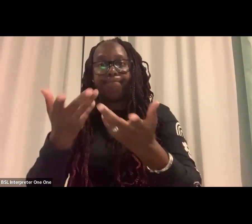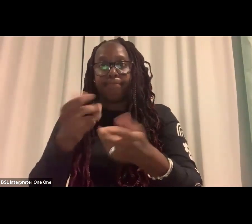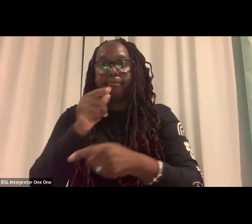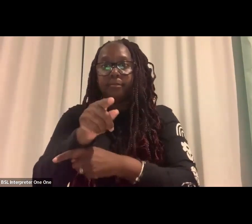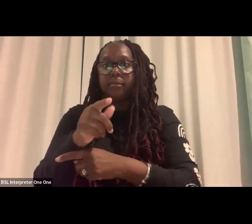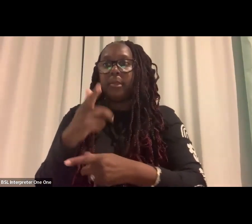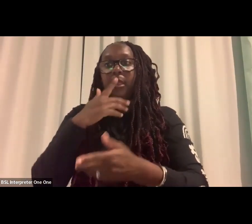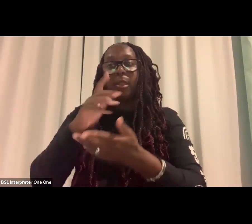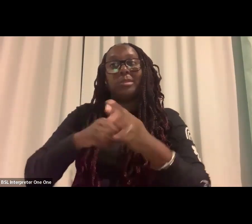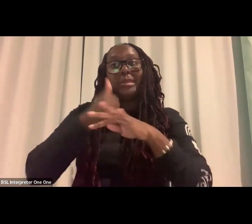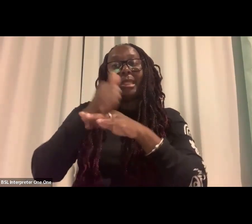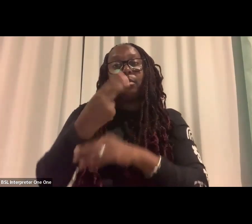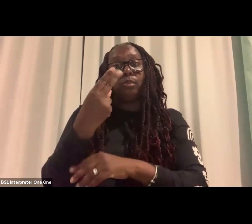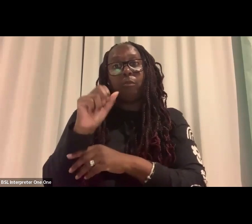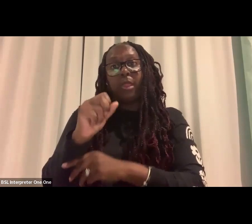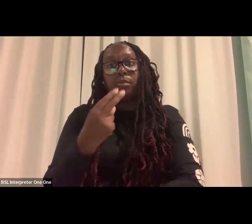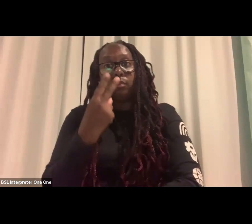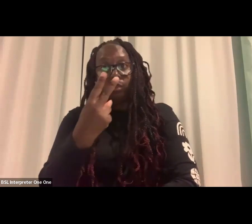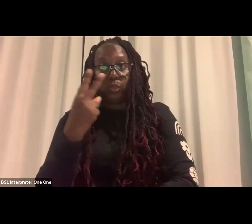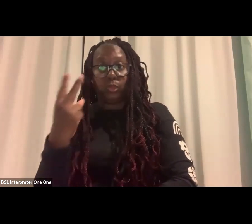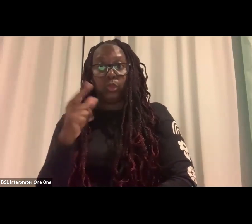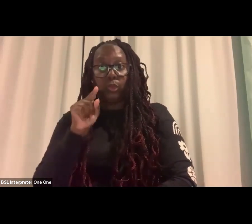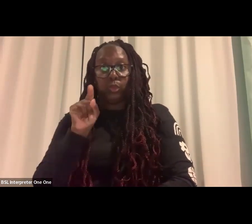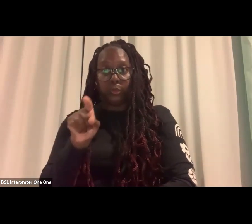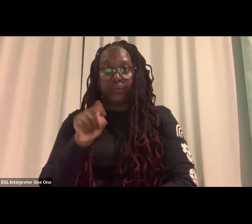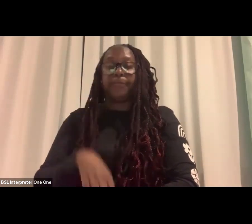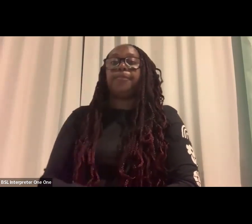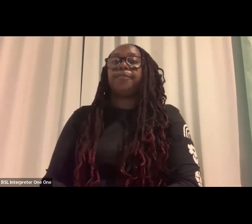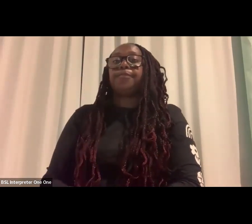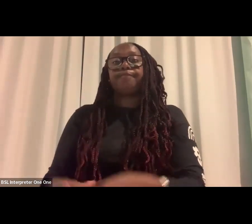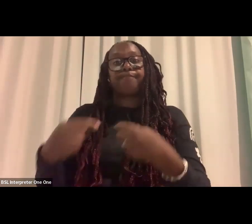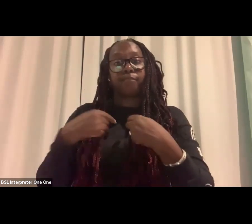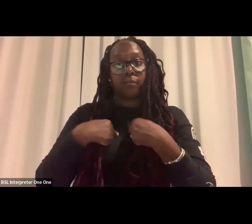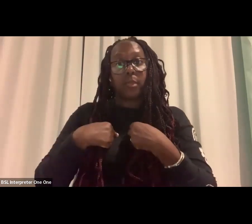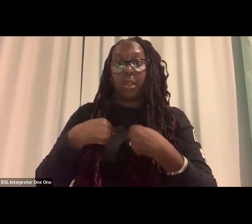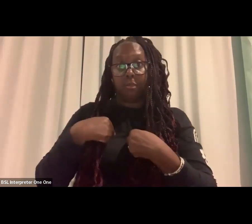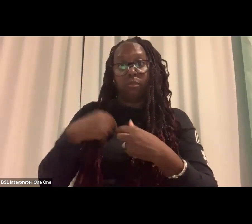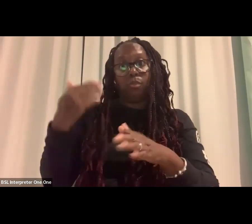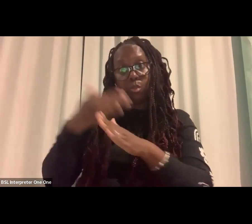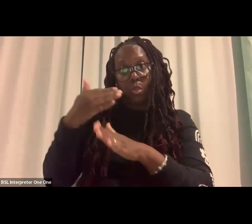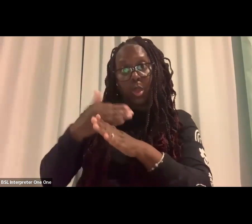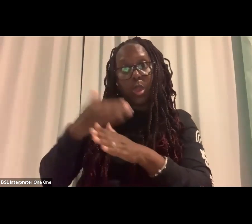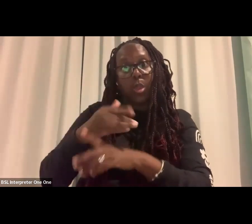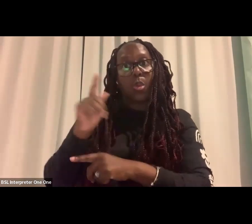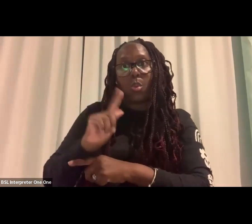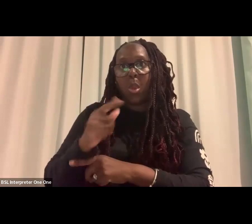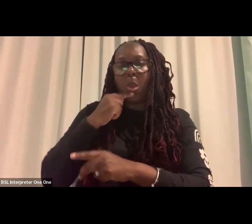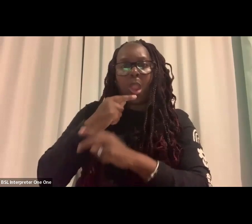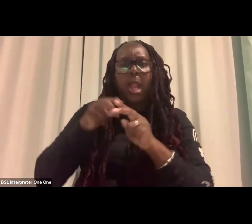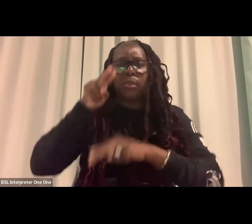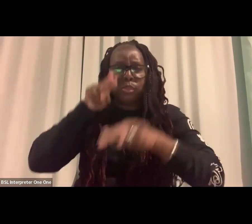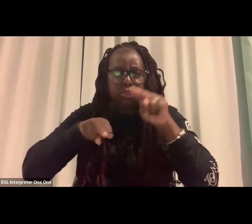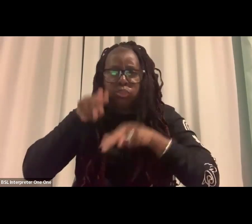it was made in 2022. Then I worked on the analysis of